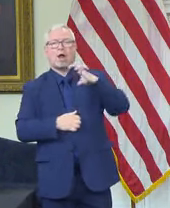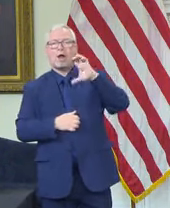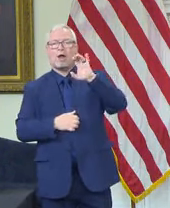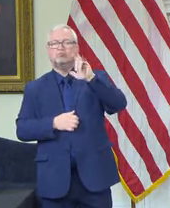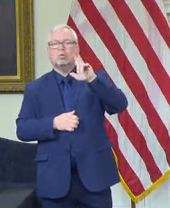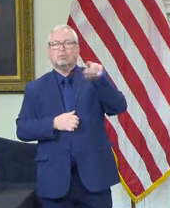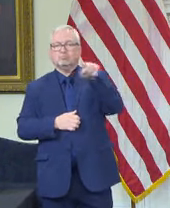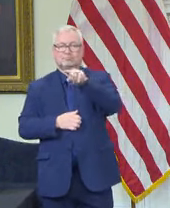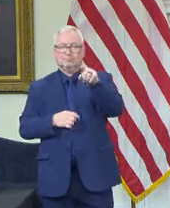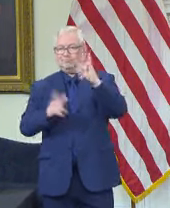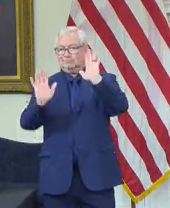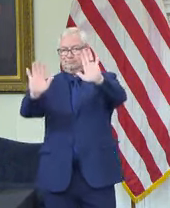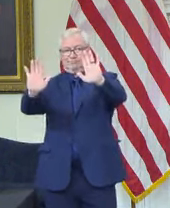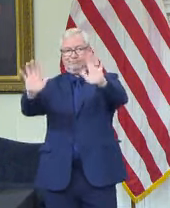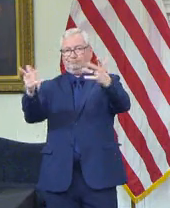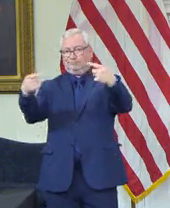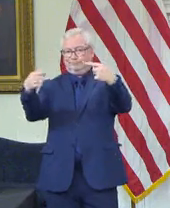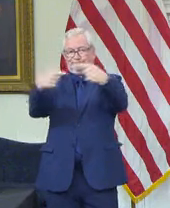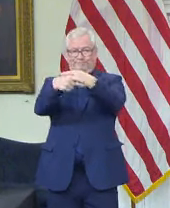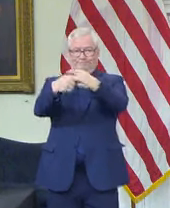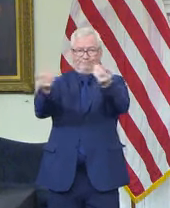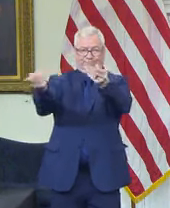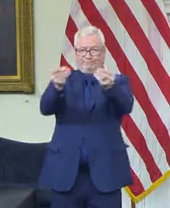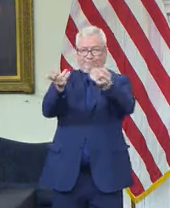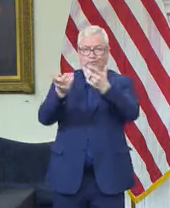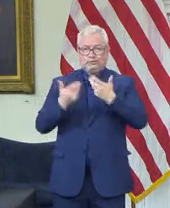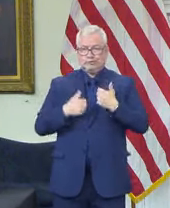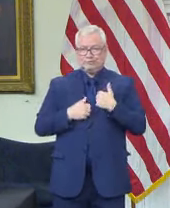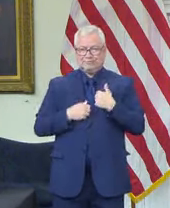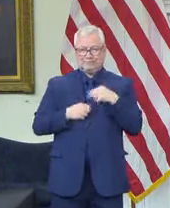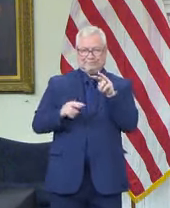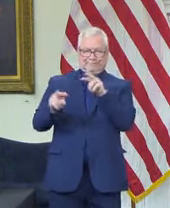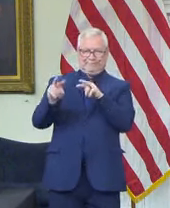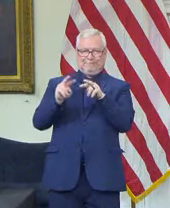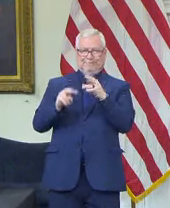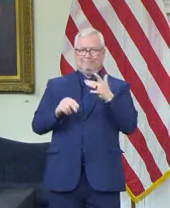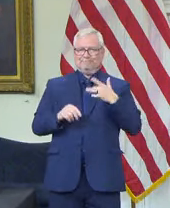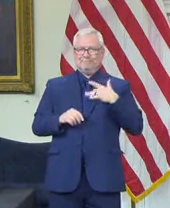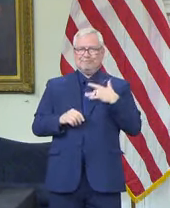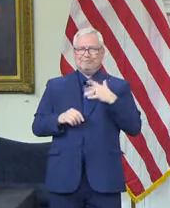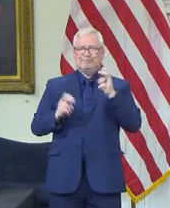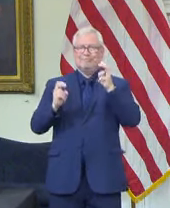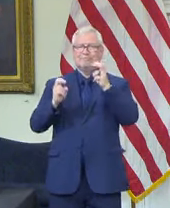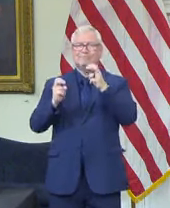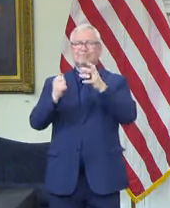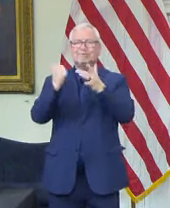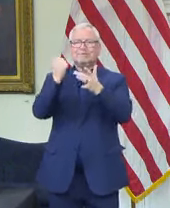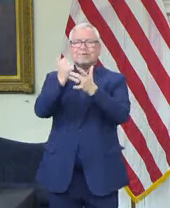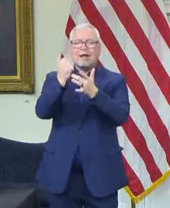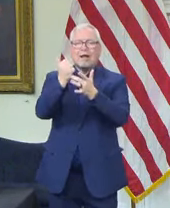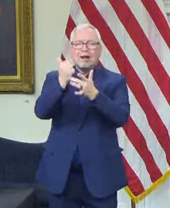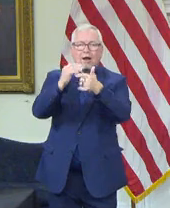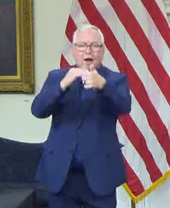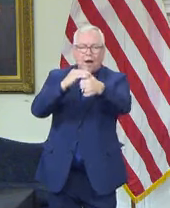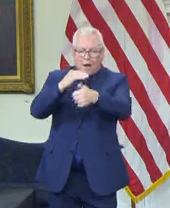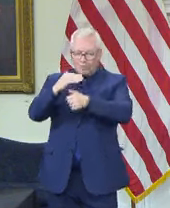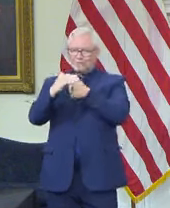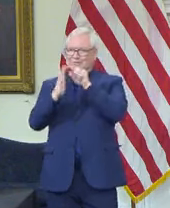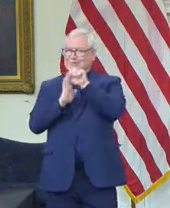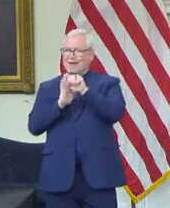executive and is hired for, and technically they work under the state health department's auspices, but does not work for us. I